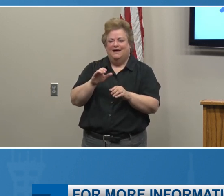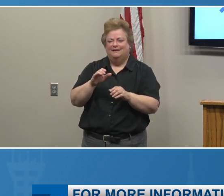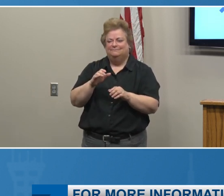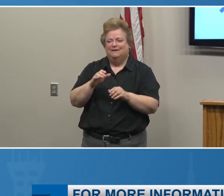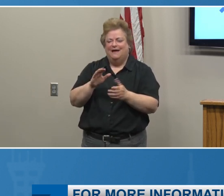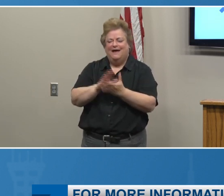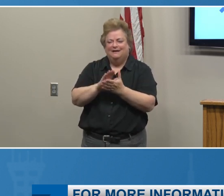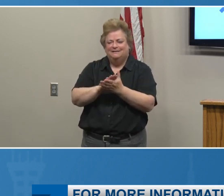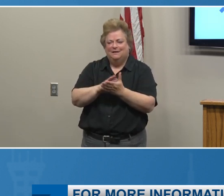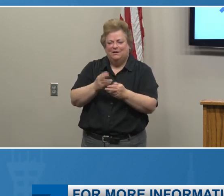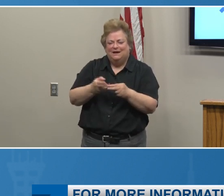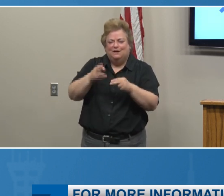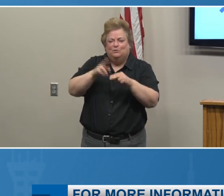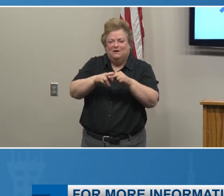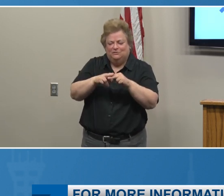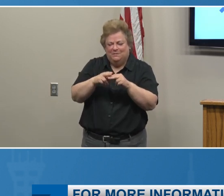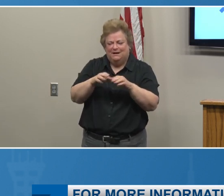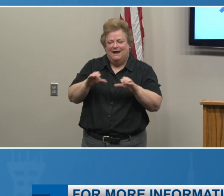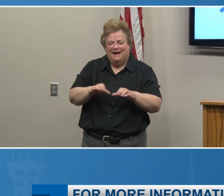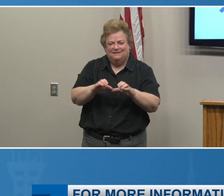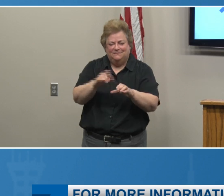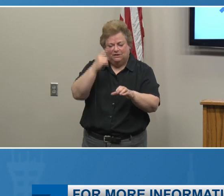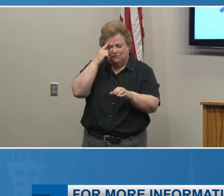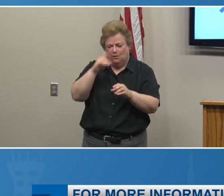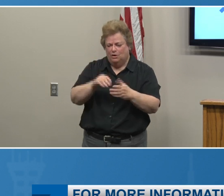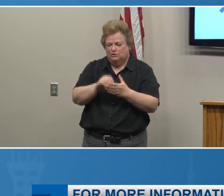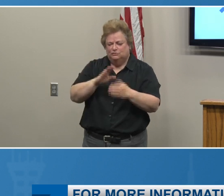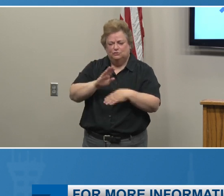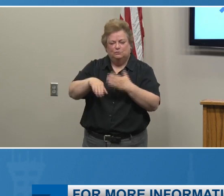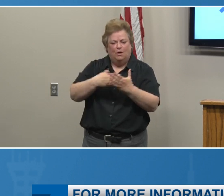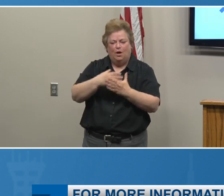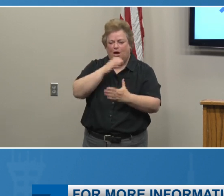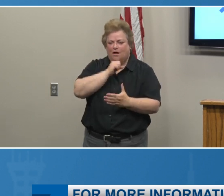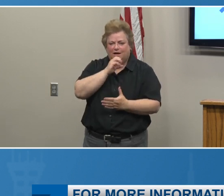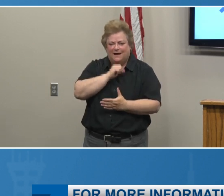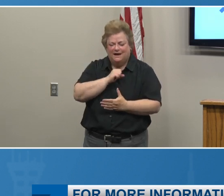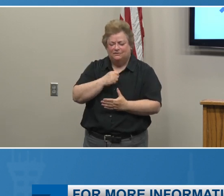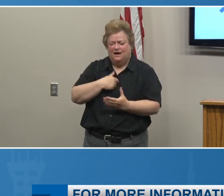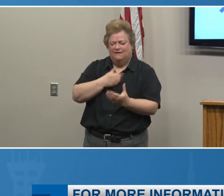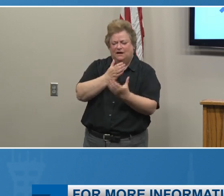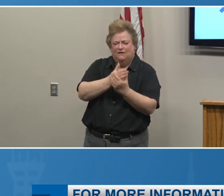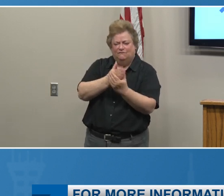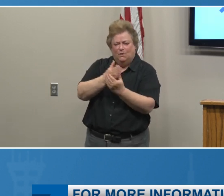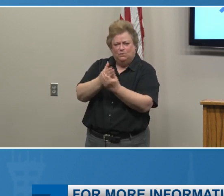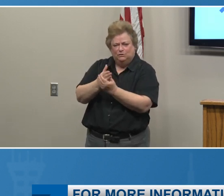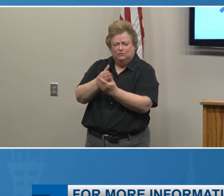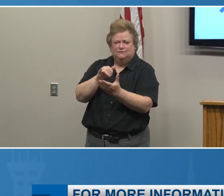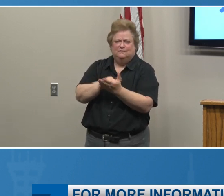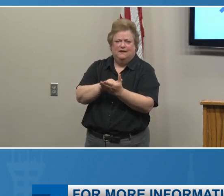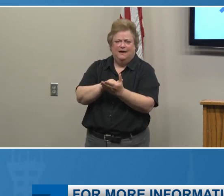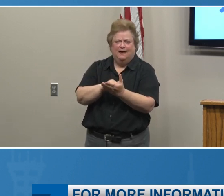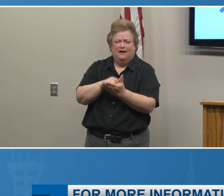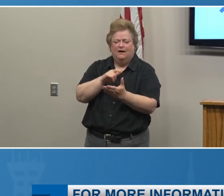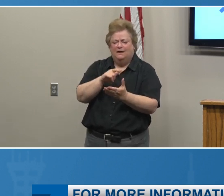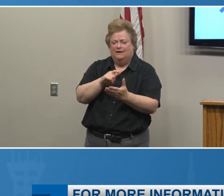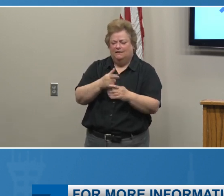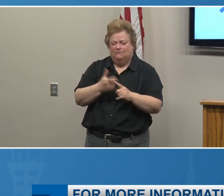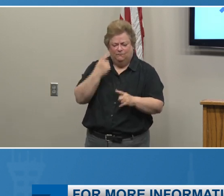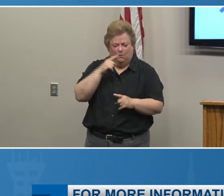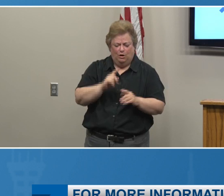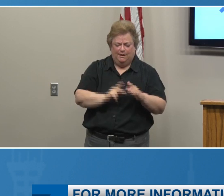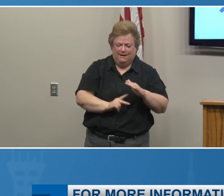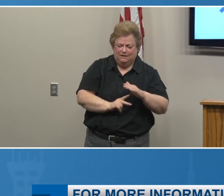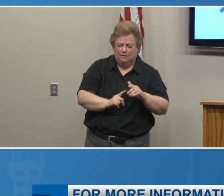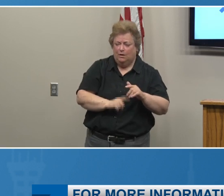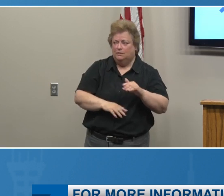activities for students of all ages so there there's there's folders that are available for kindergarten all the way up